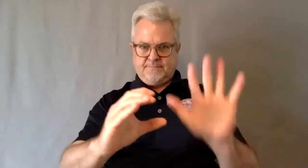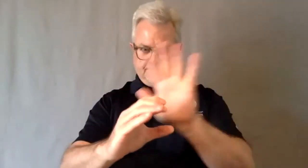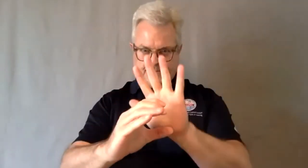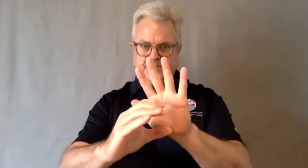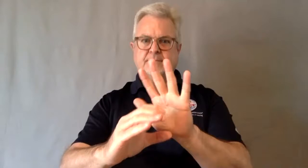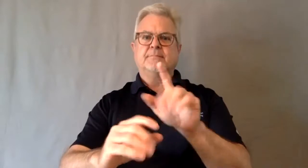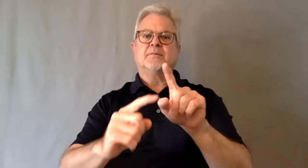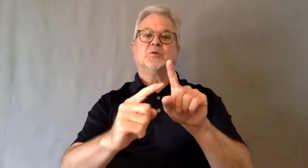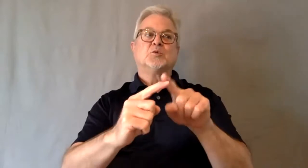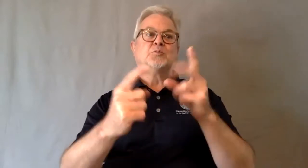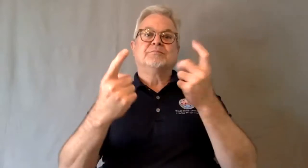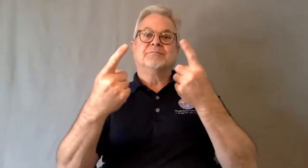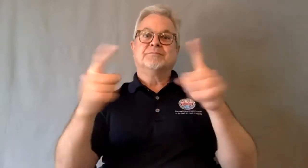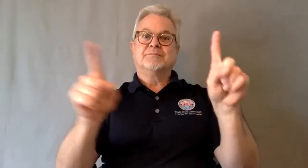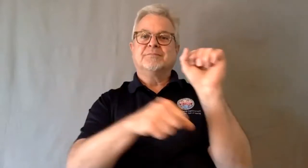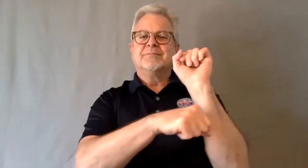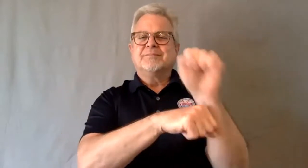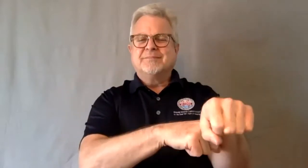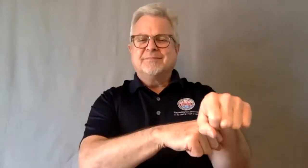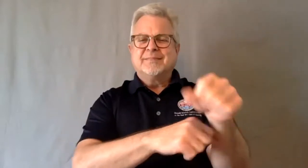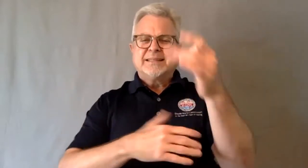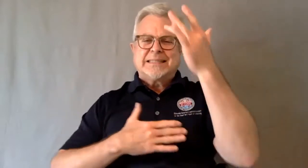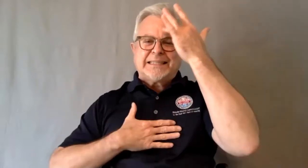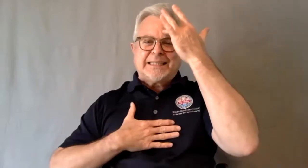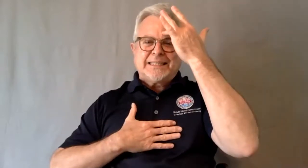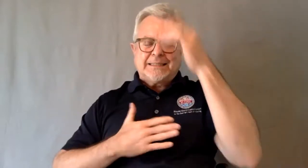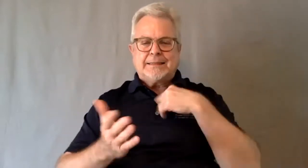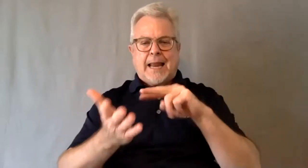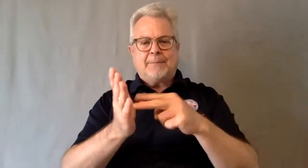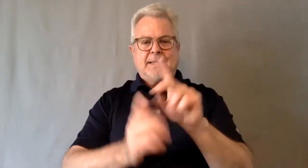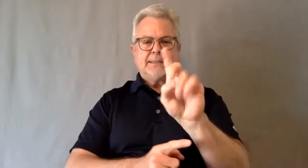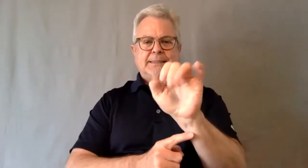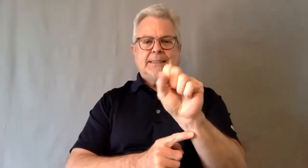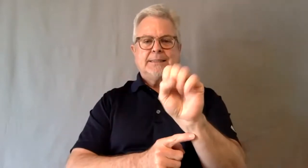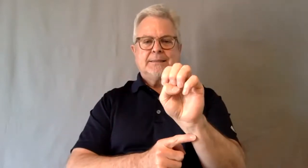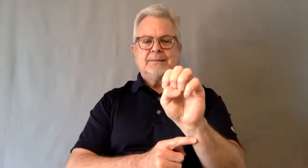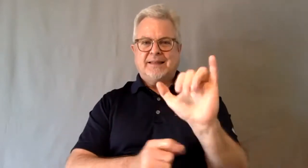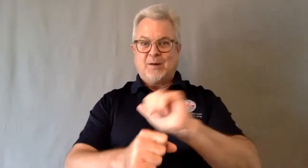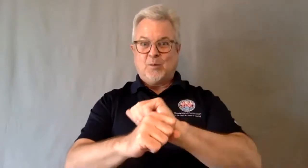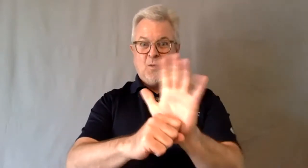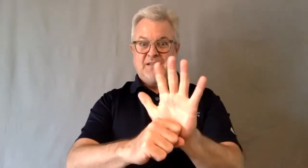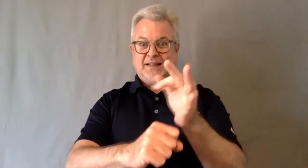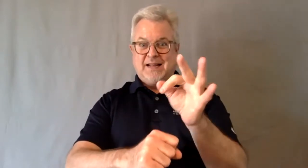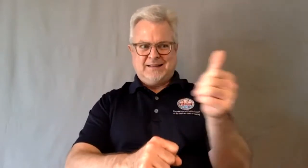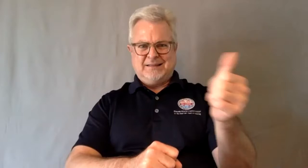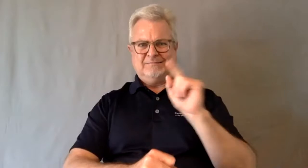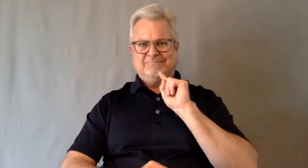we have a several million population. And in order for us to be able